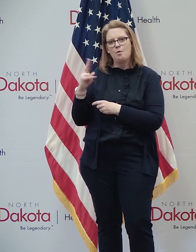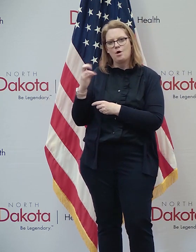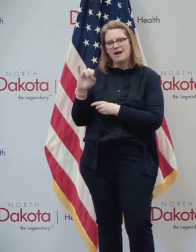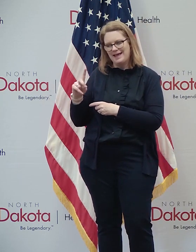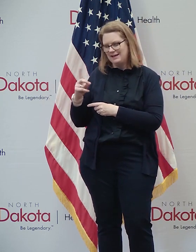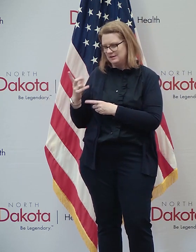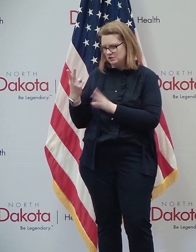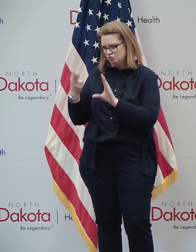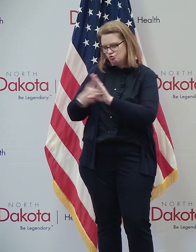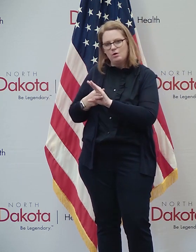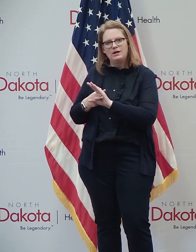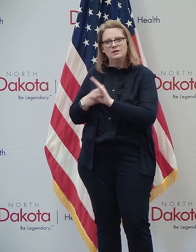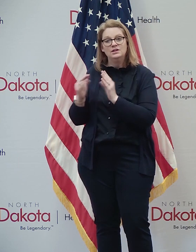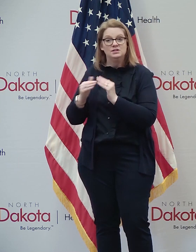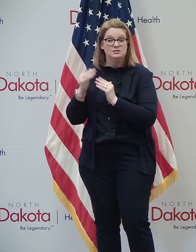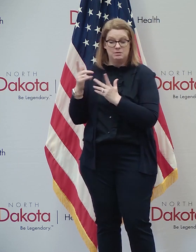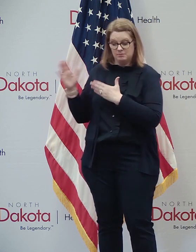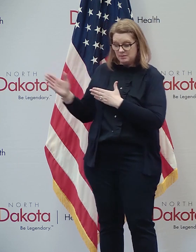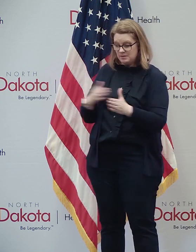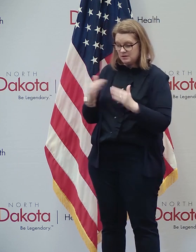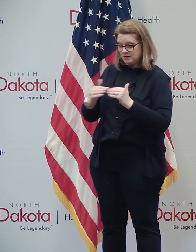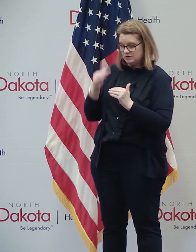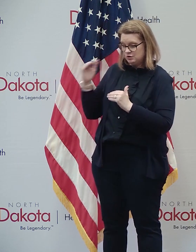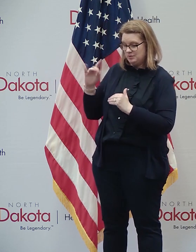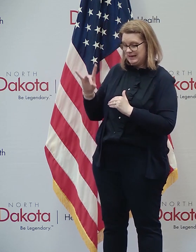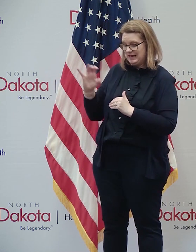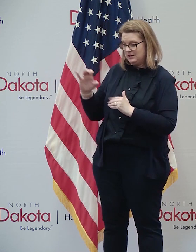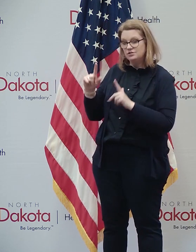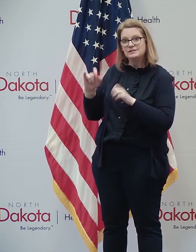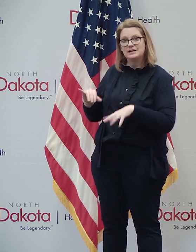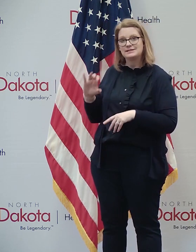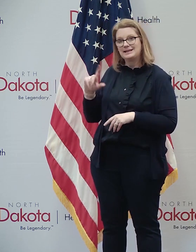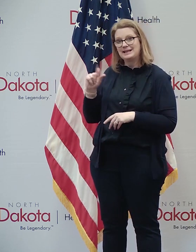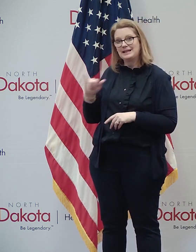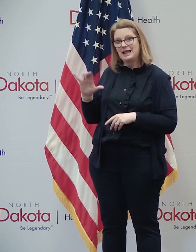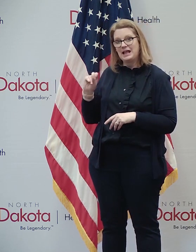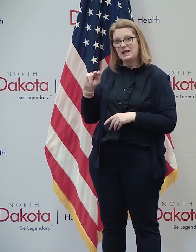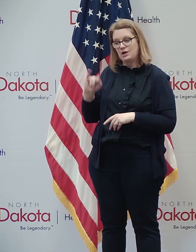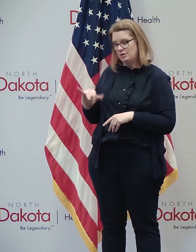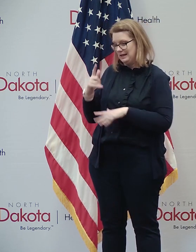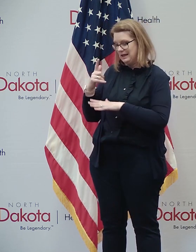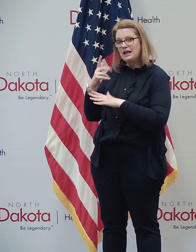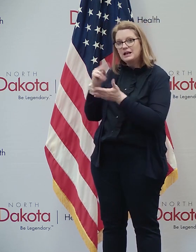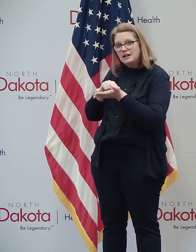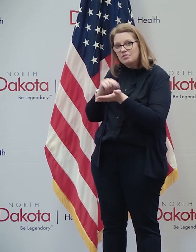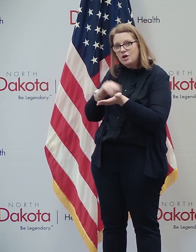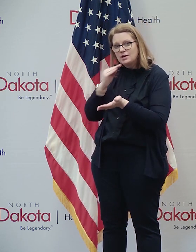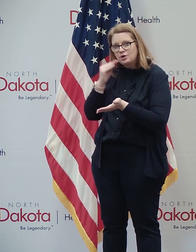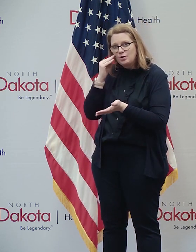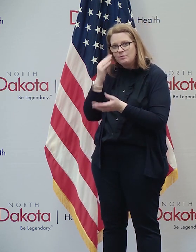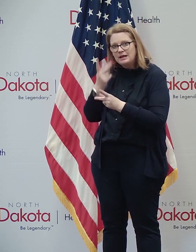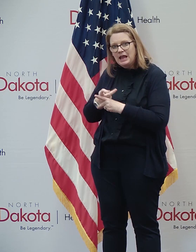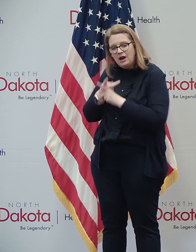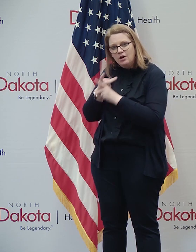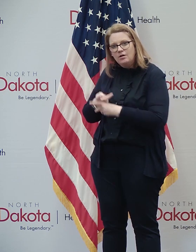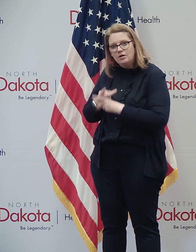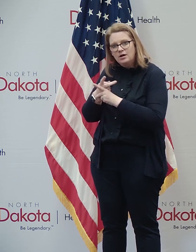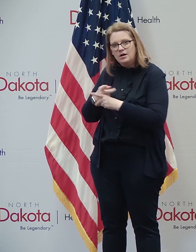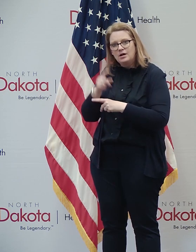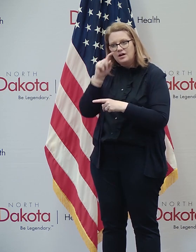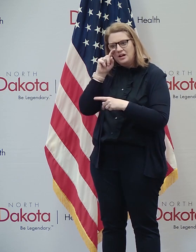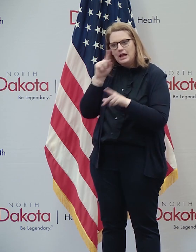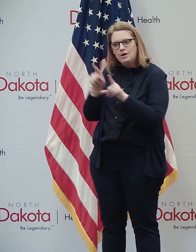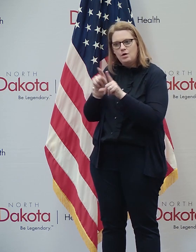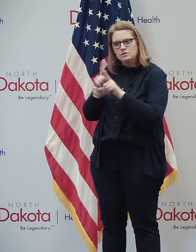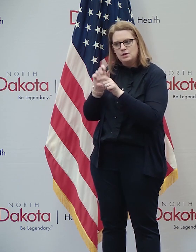at Dakota Magic, so reaching out to them as well. And of course, what we're doing with the Red River Valley COVID task force, when we